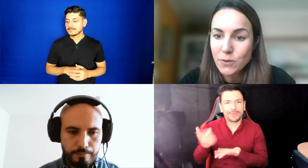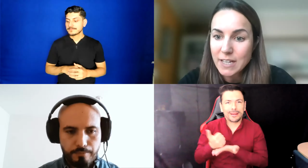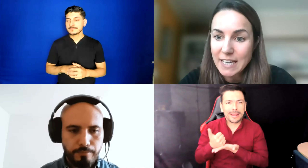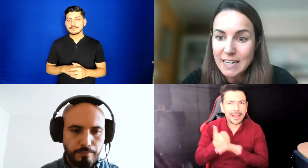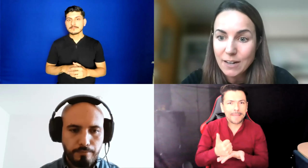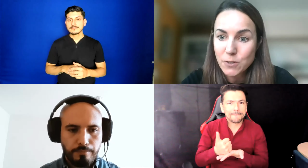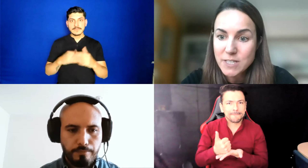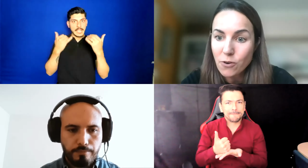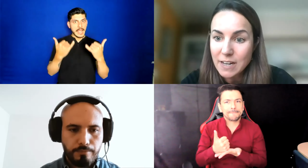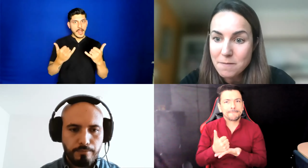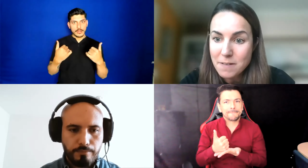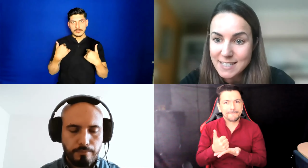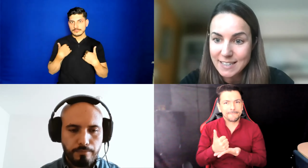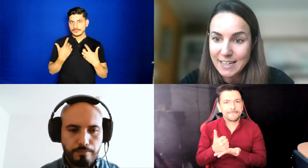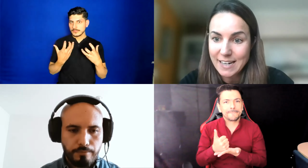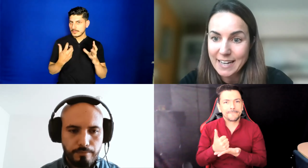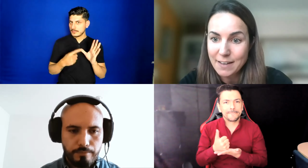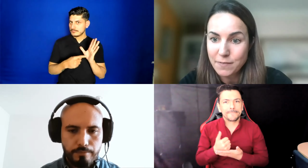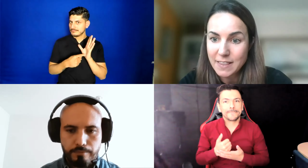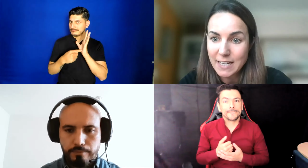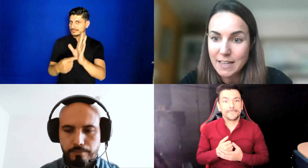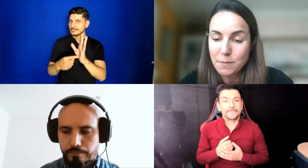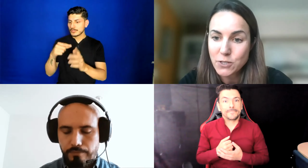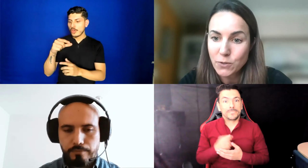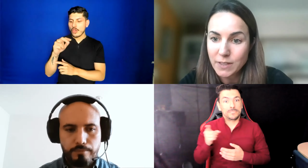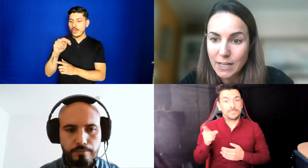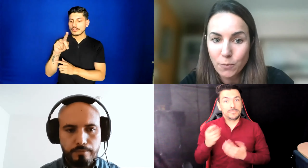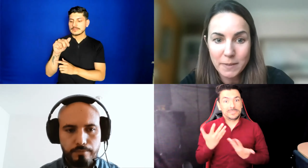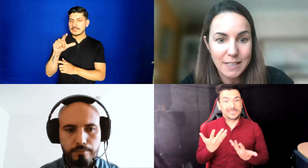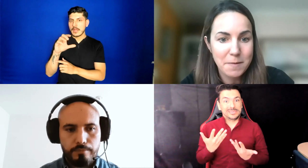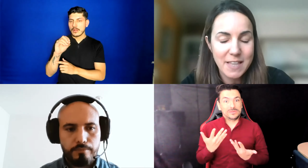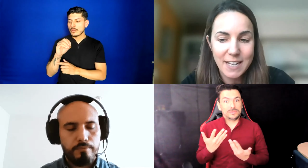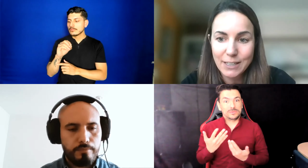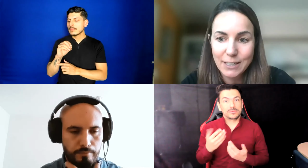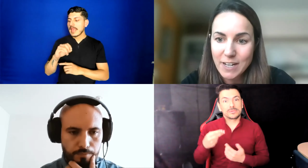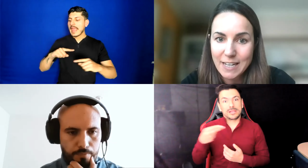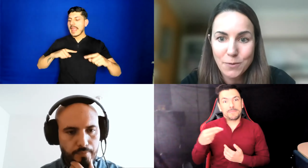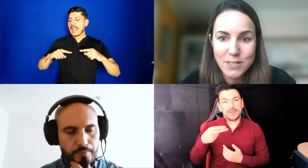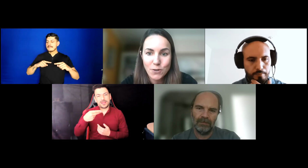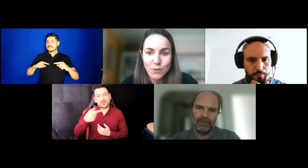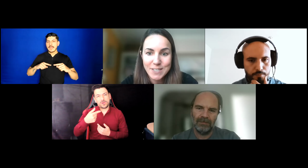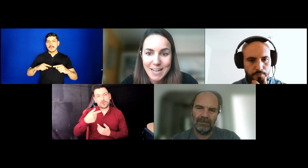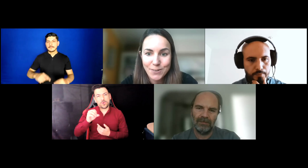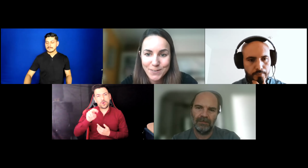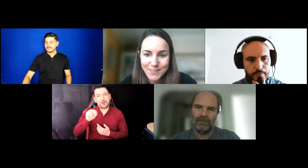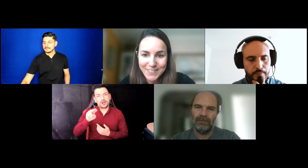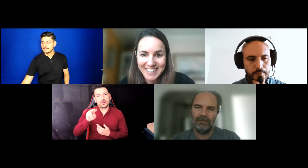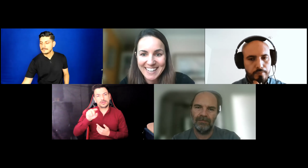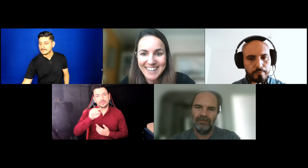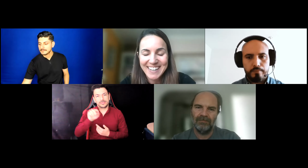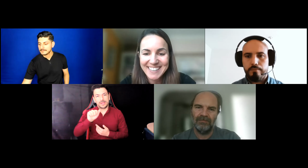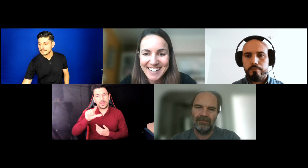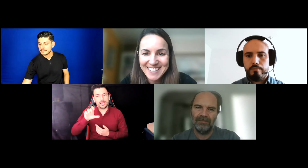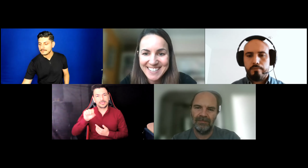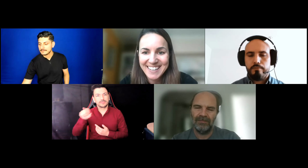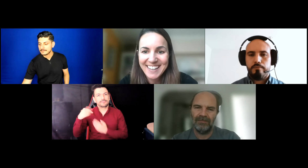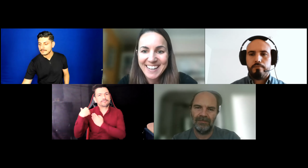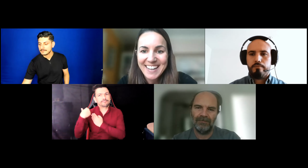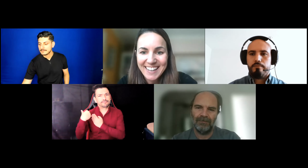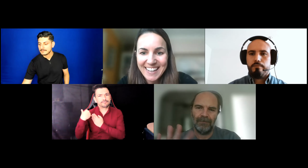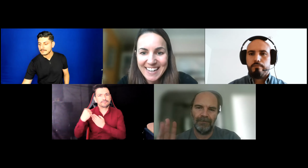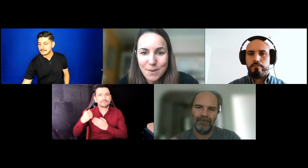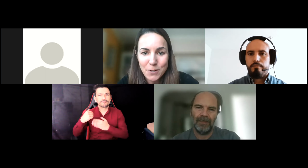contribution throughout these years. Now, Gonzalo Rivas, the head of the Competitiveness, Technology